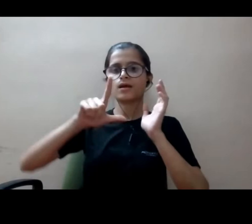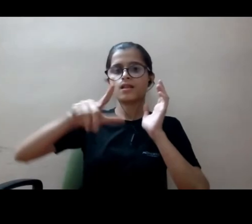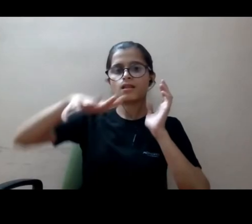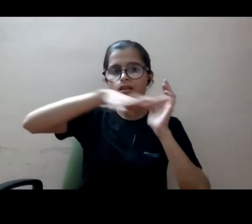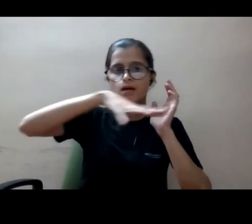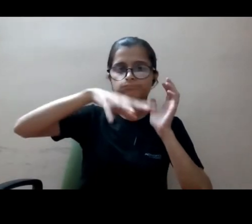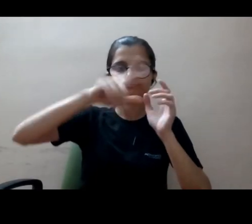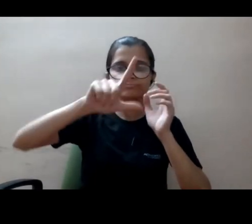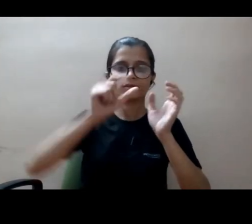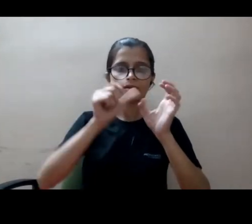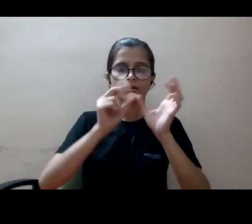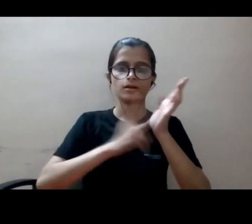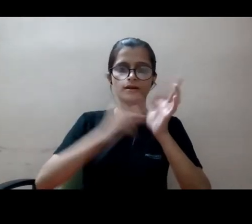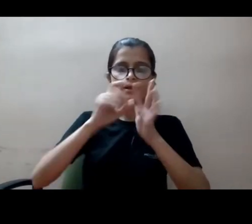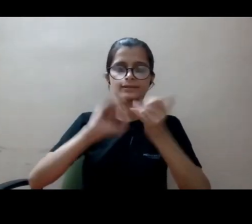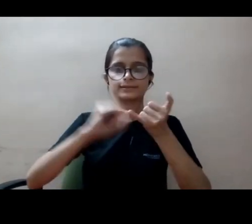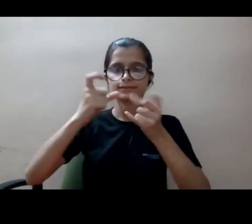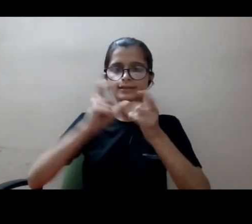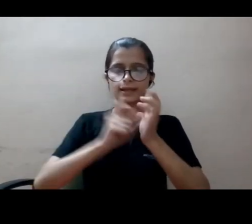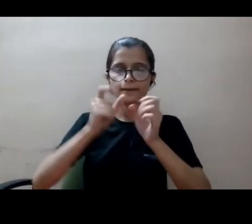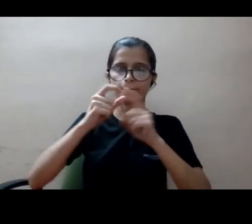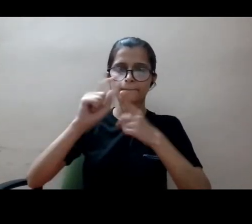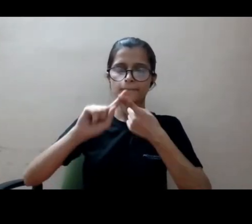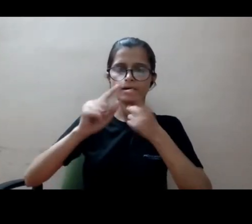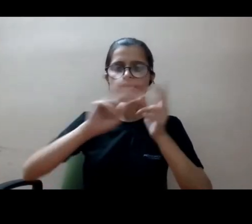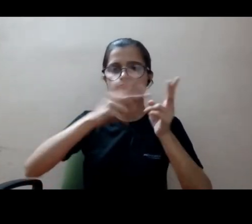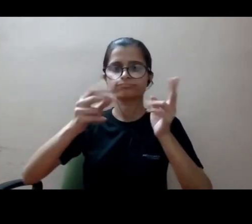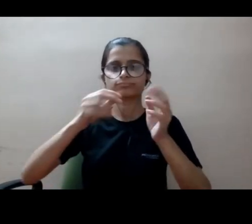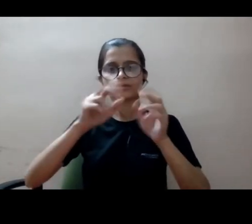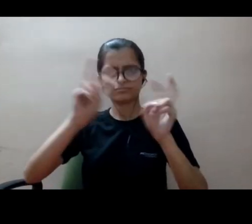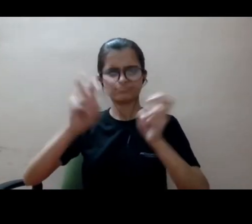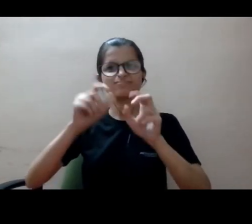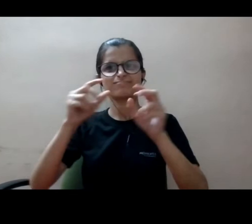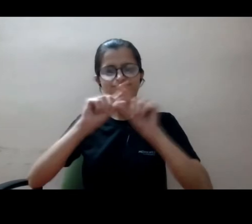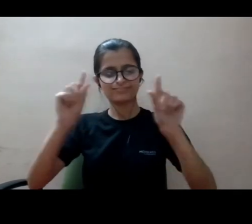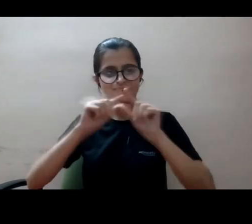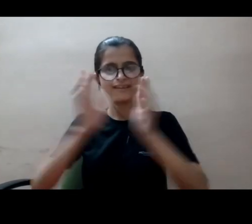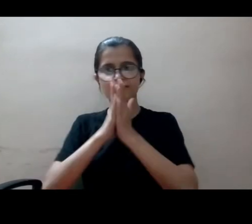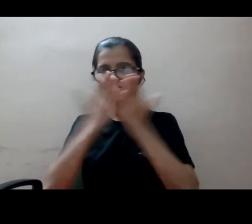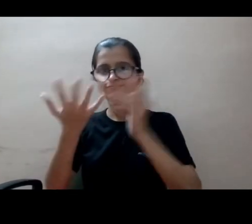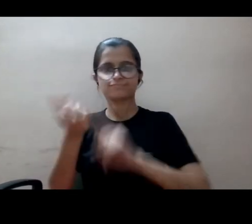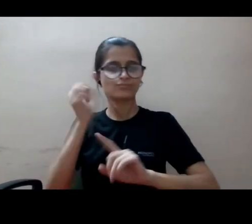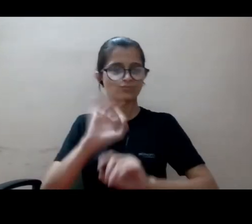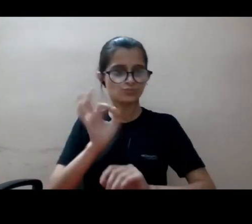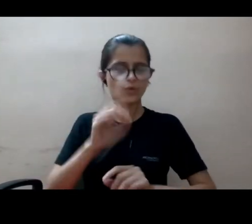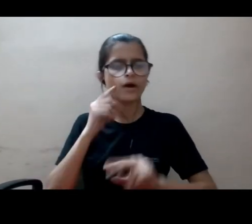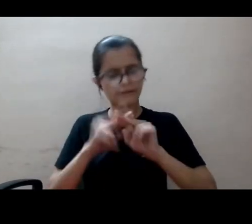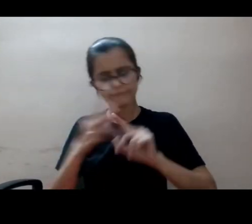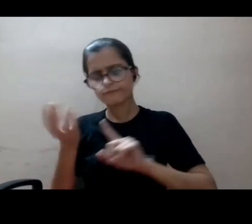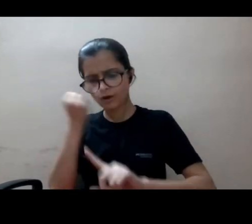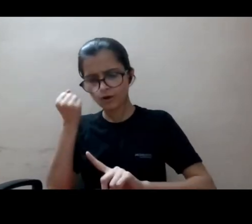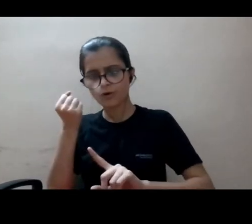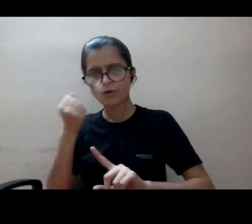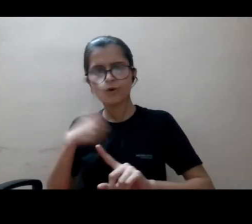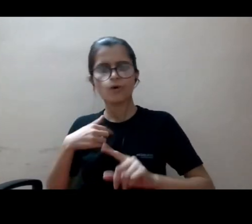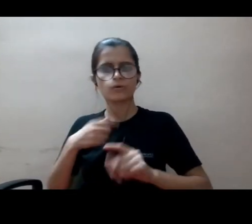I couldn't find a book on that subject. And so I thought, well, if I can't find that book, I might as well try